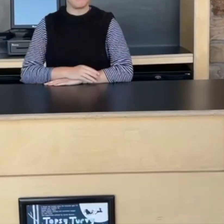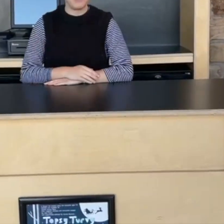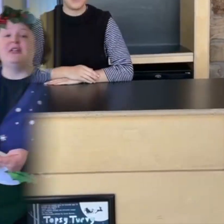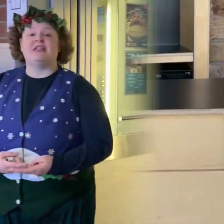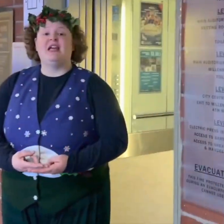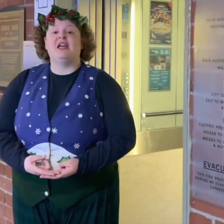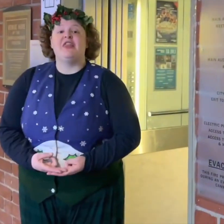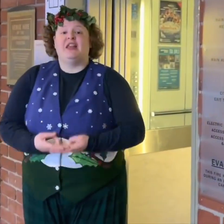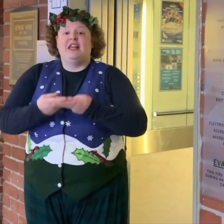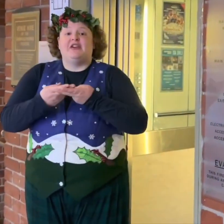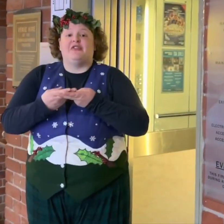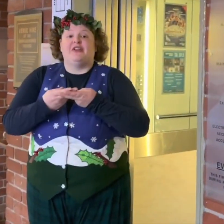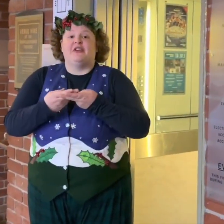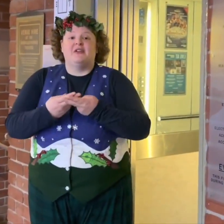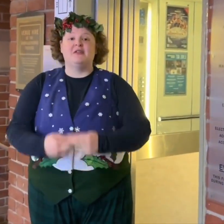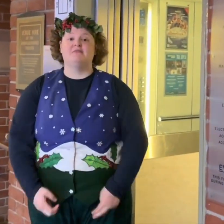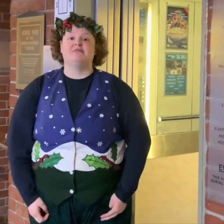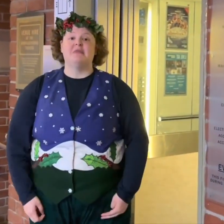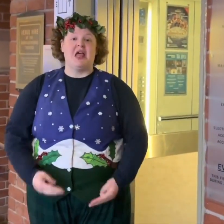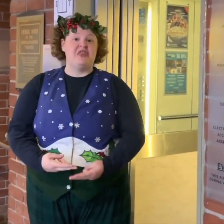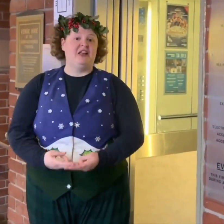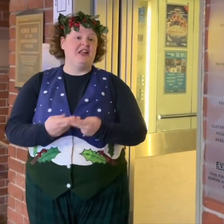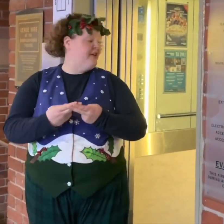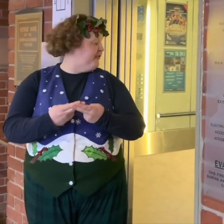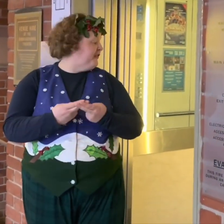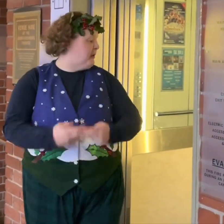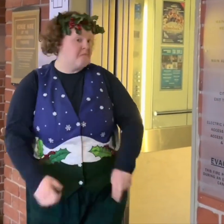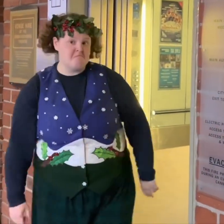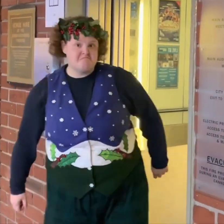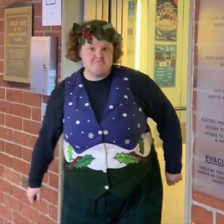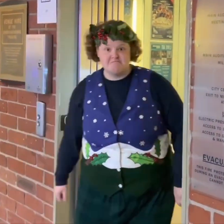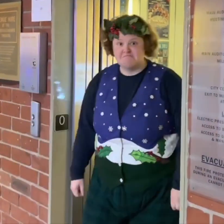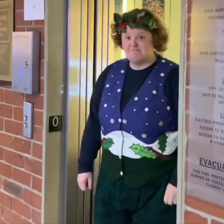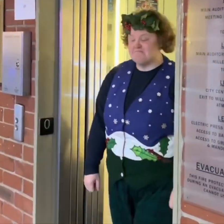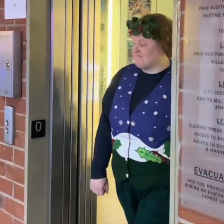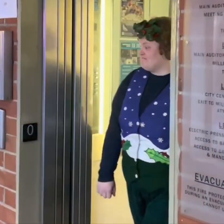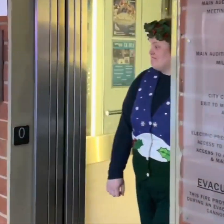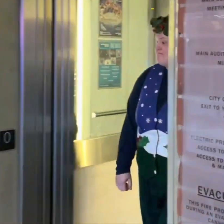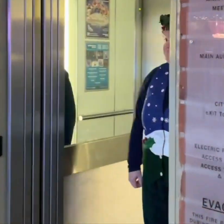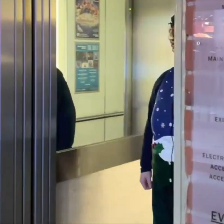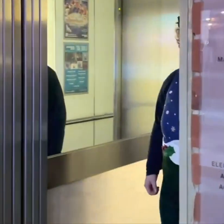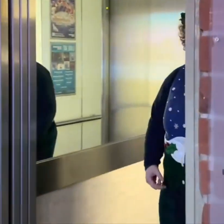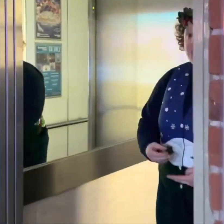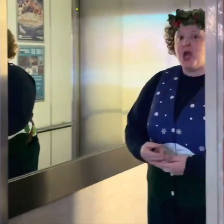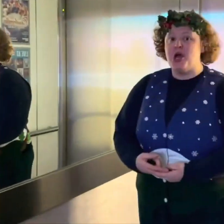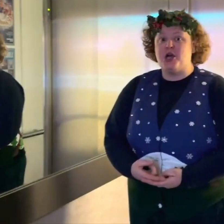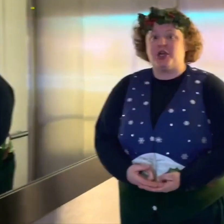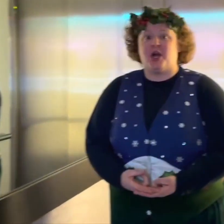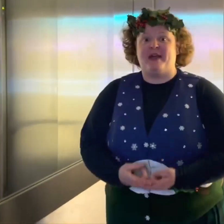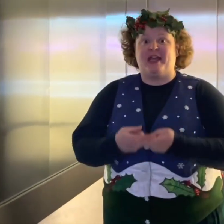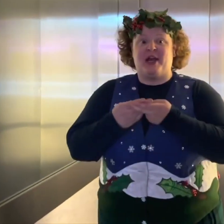theatre so that they know what to expect, especially if it's their first time visiting the theatre and they're a Makaton